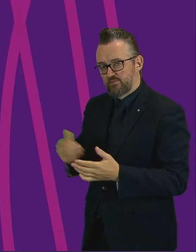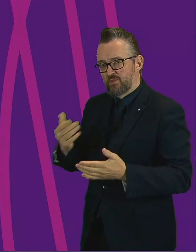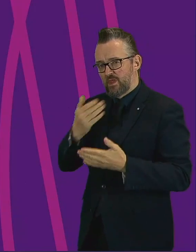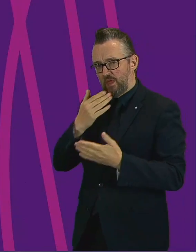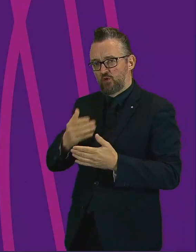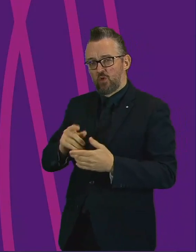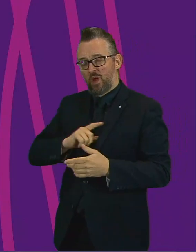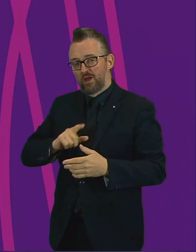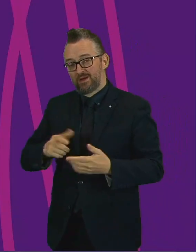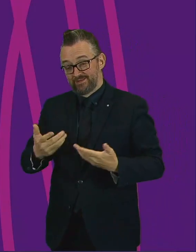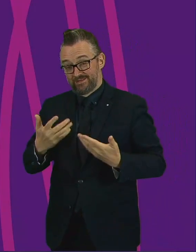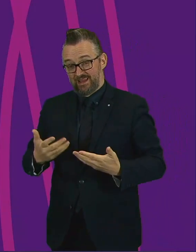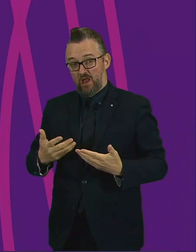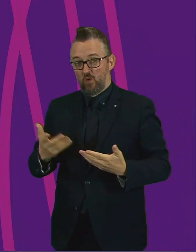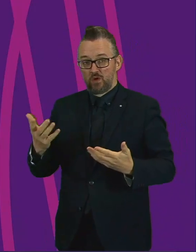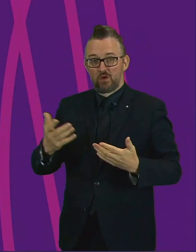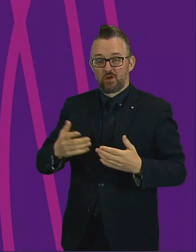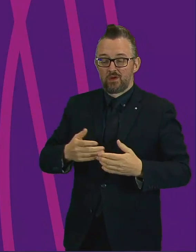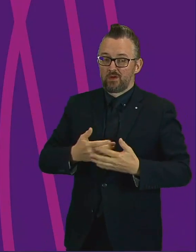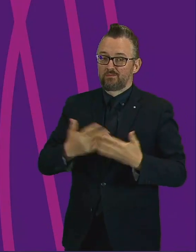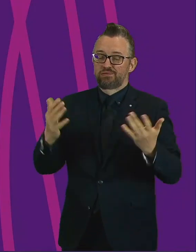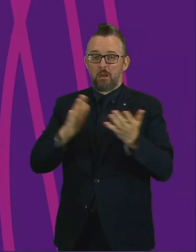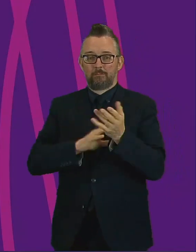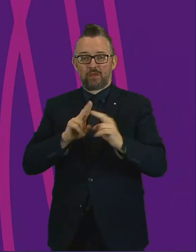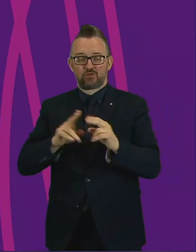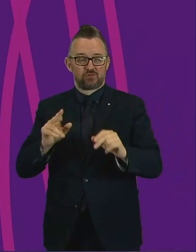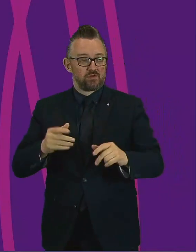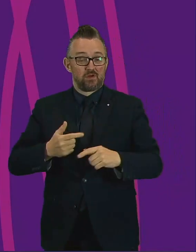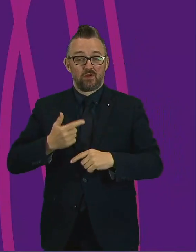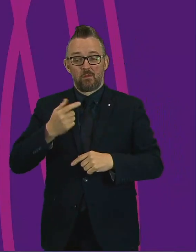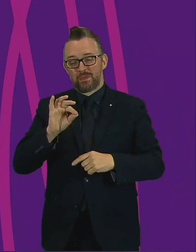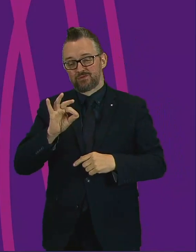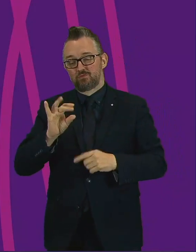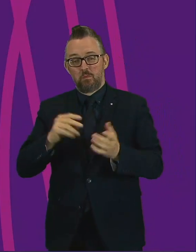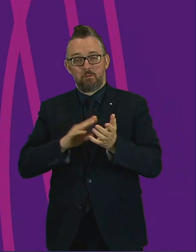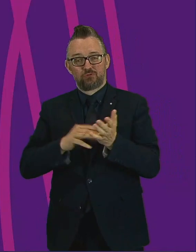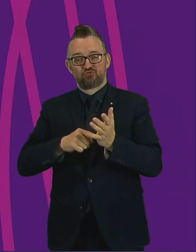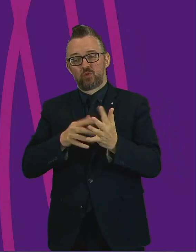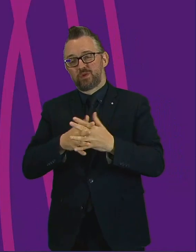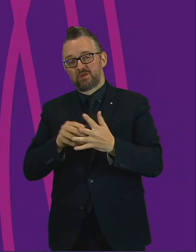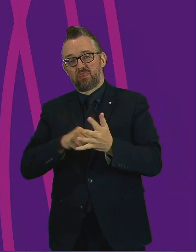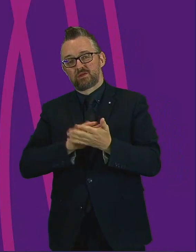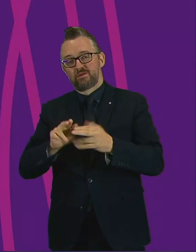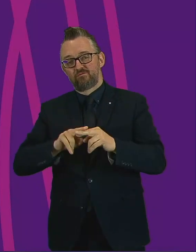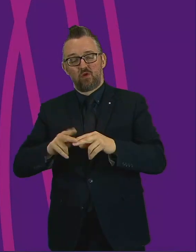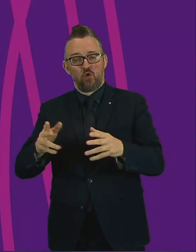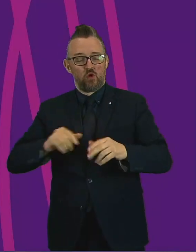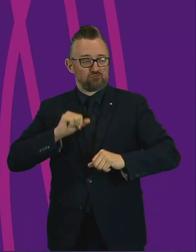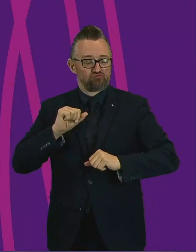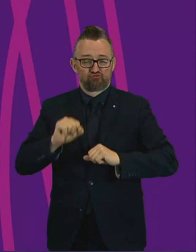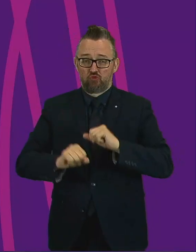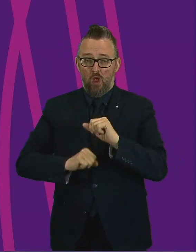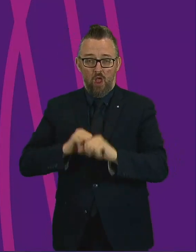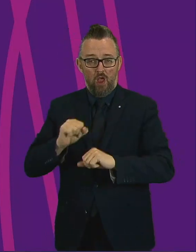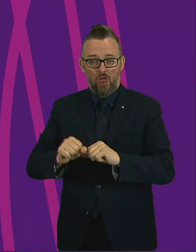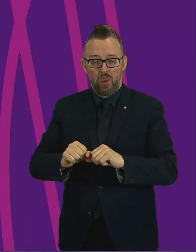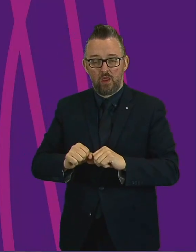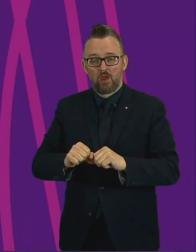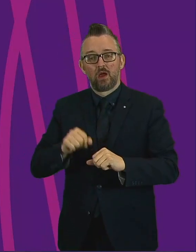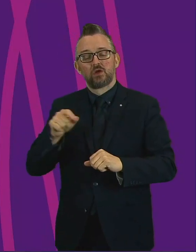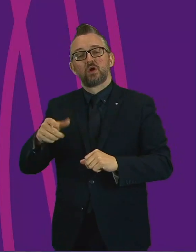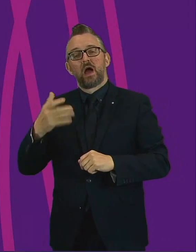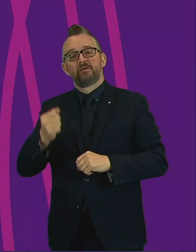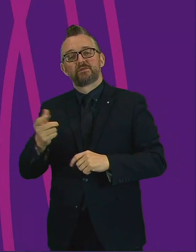are struggling to get through the week, and in particular when their kids are starting to go back to school. The Best Start grant is something